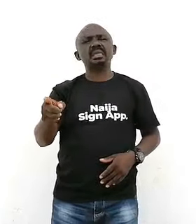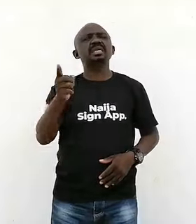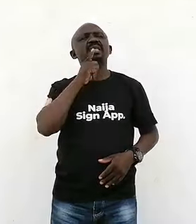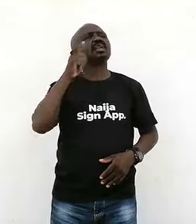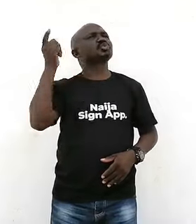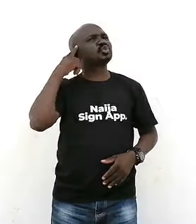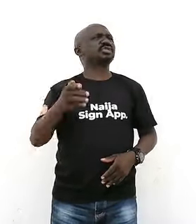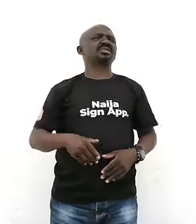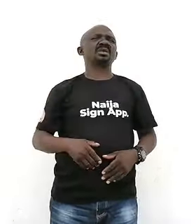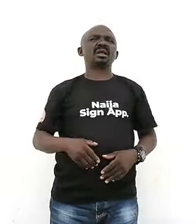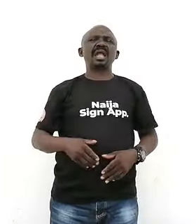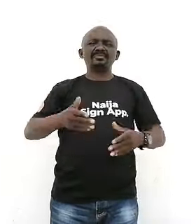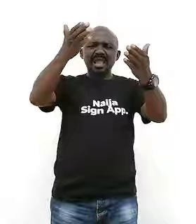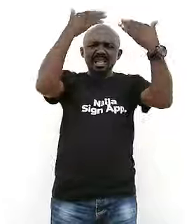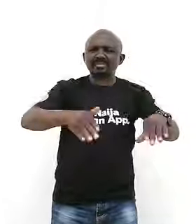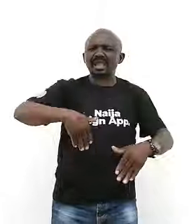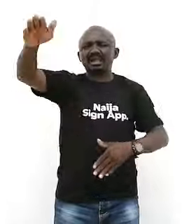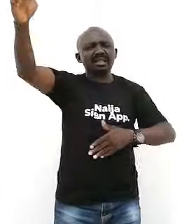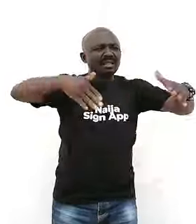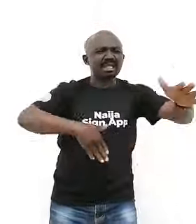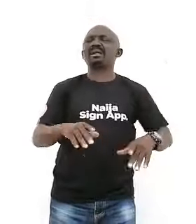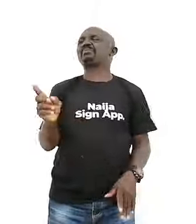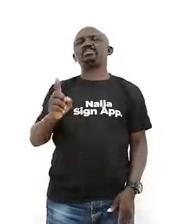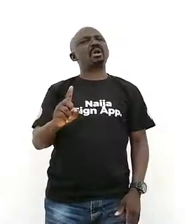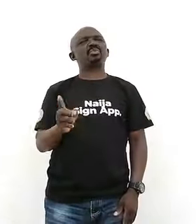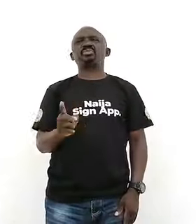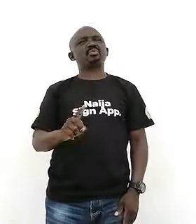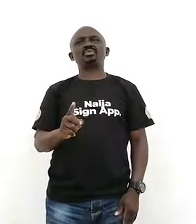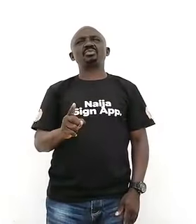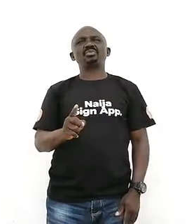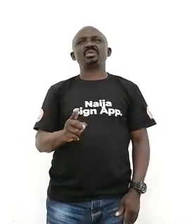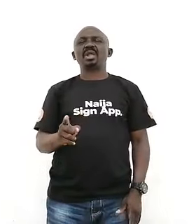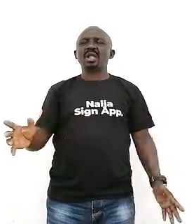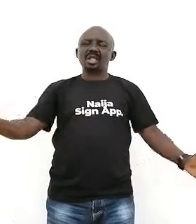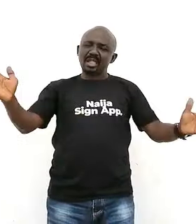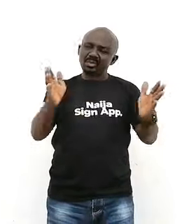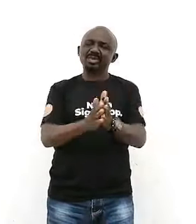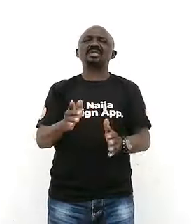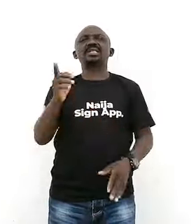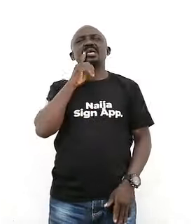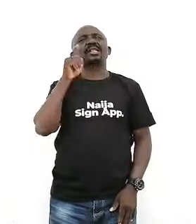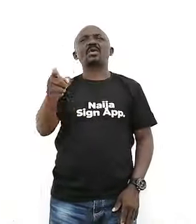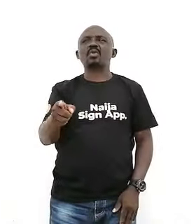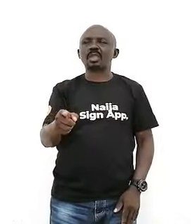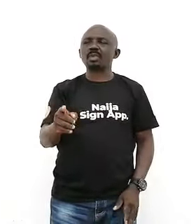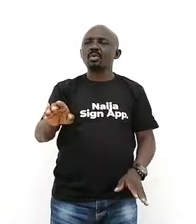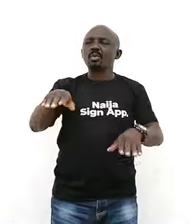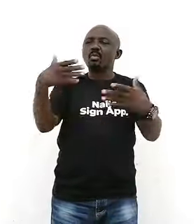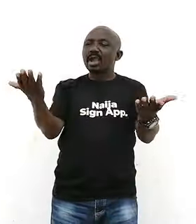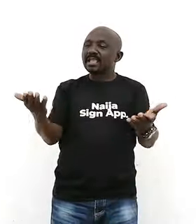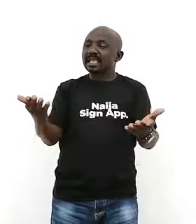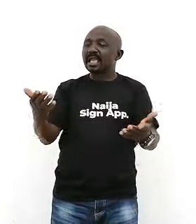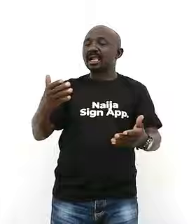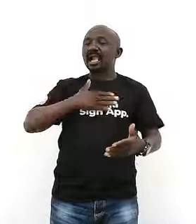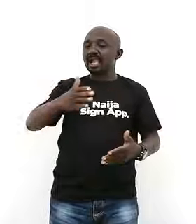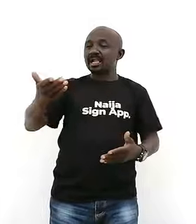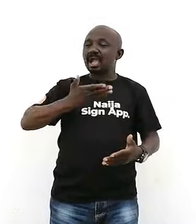deaf community, which of course is a unique kind of linguistic community. We know that. But in the midst of these different linguistic